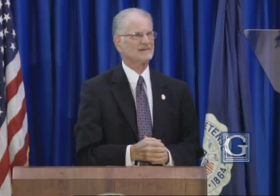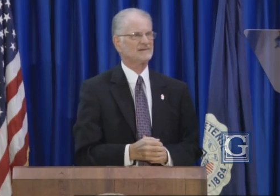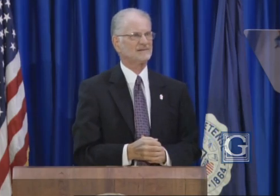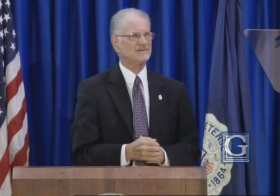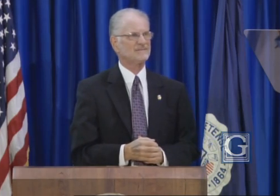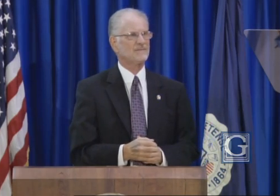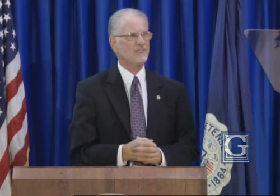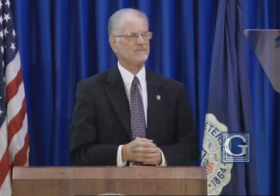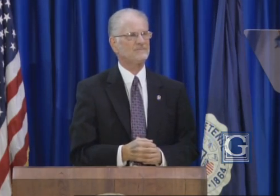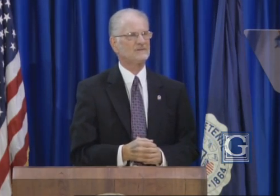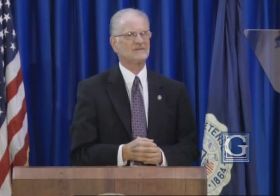at Gallaudet."